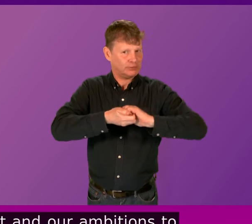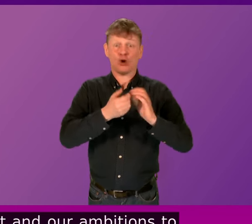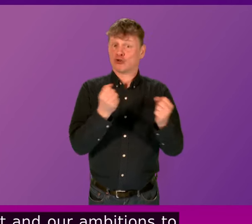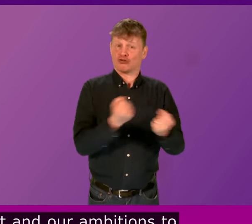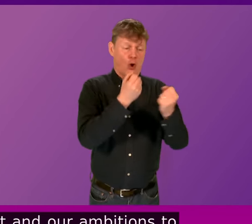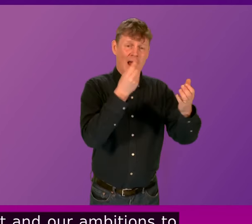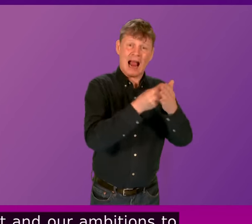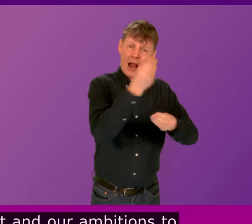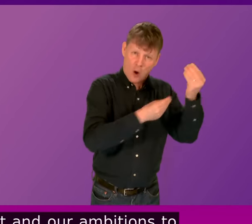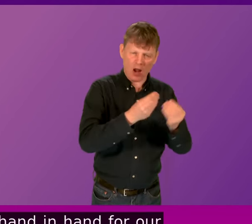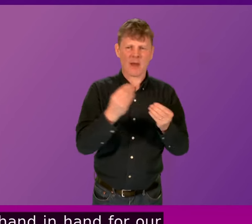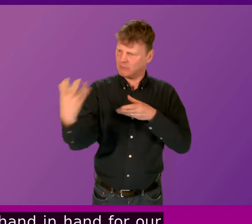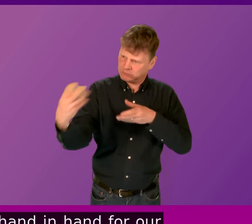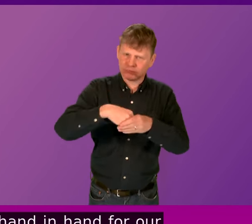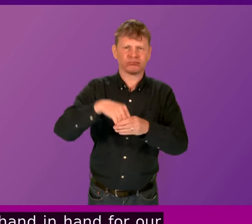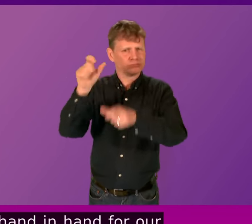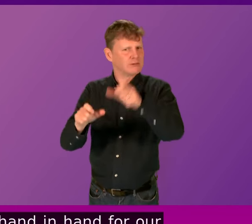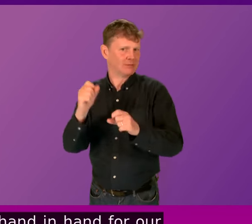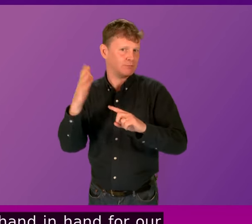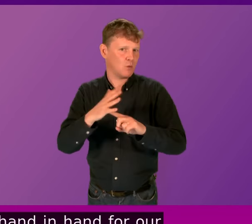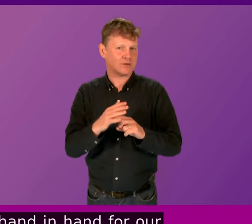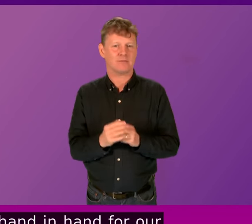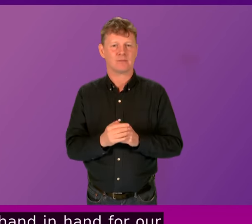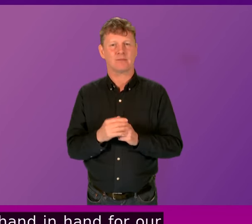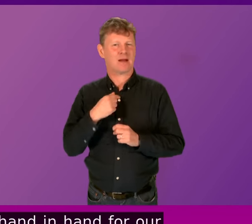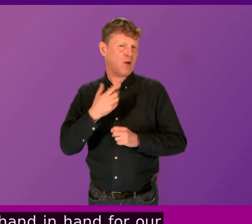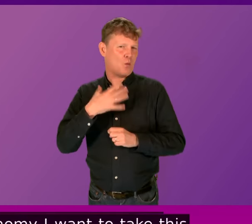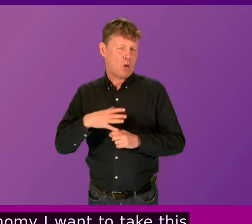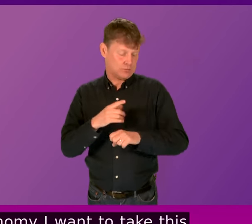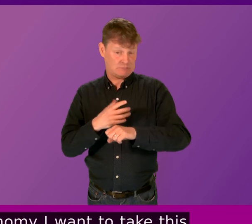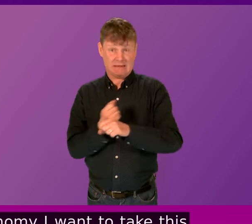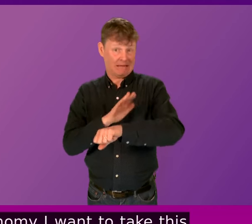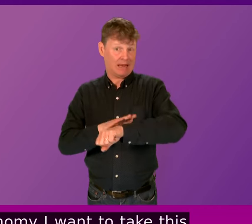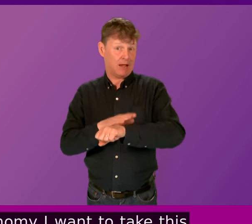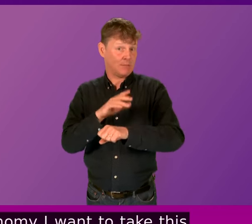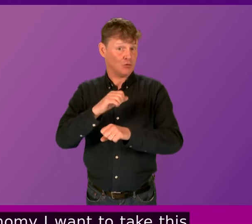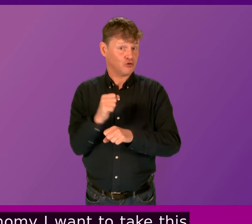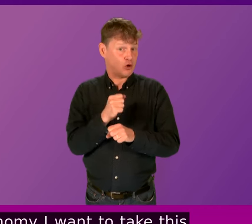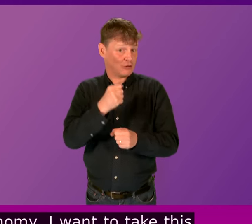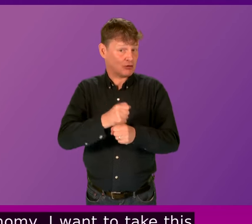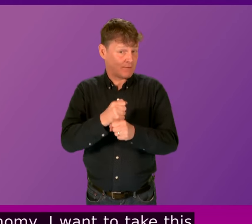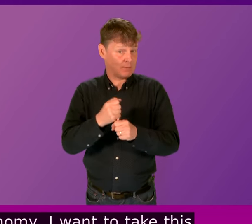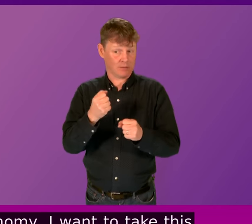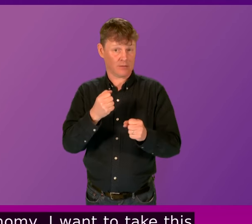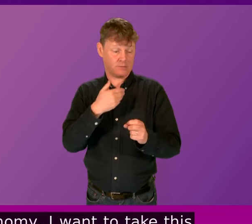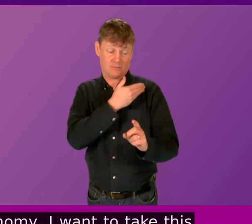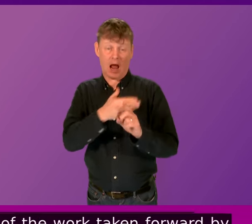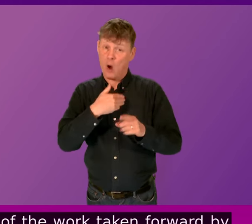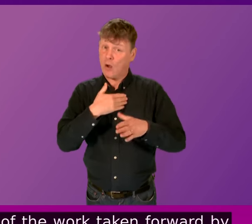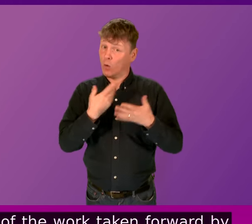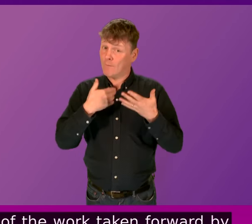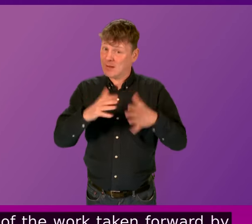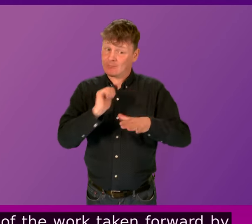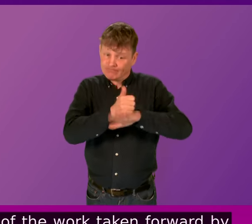economy. I want to take this opportunity to share some of the work taken forward by Scottish Government to support people